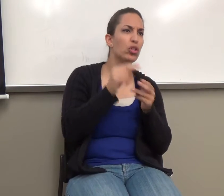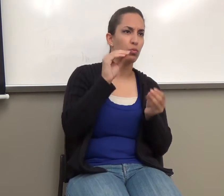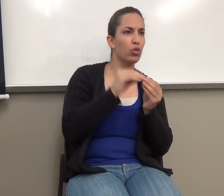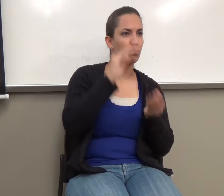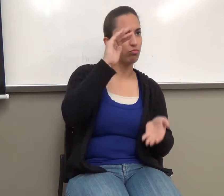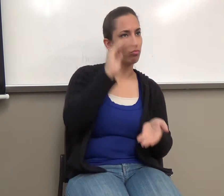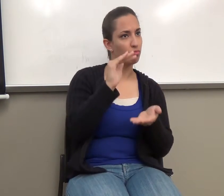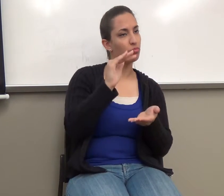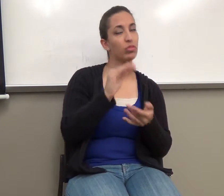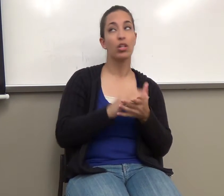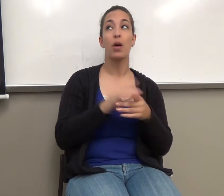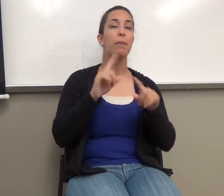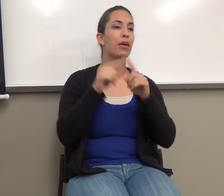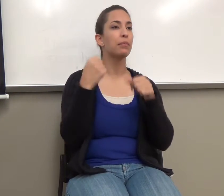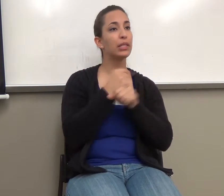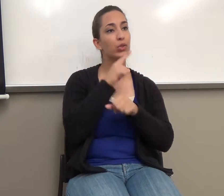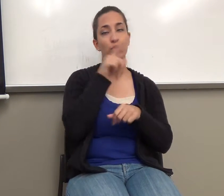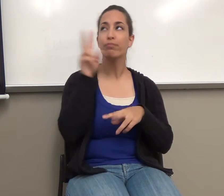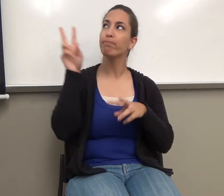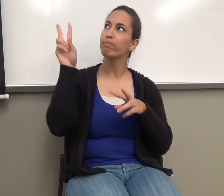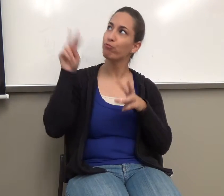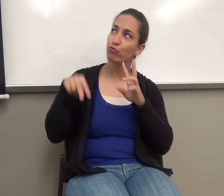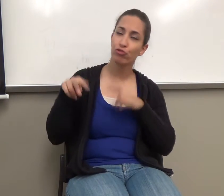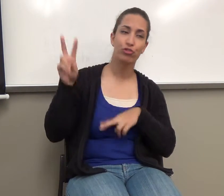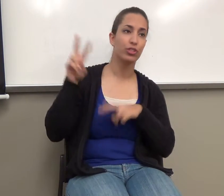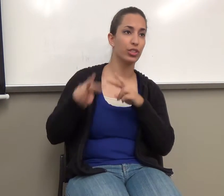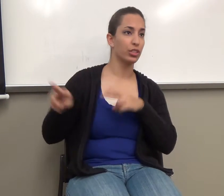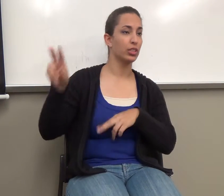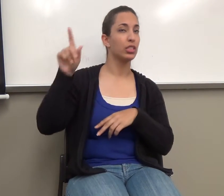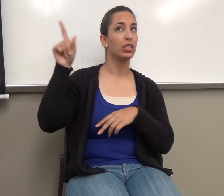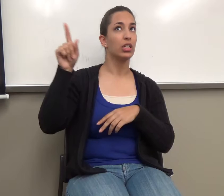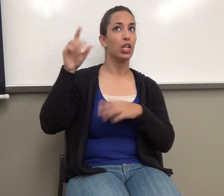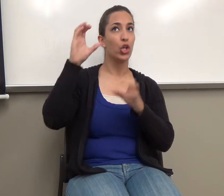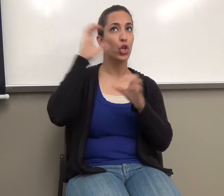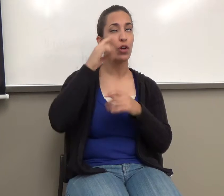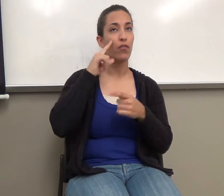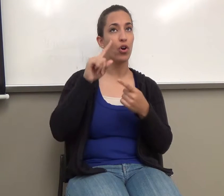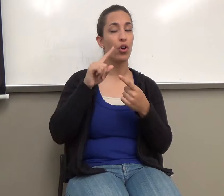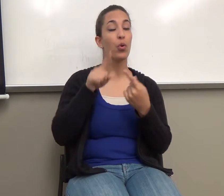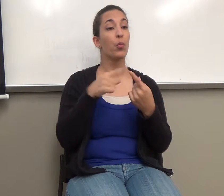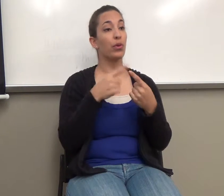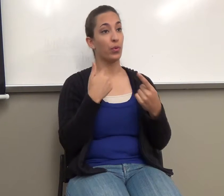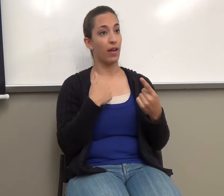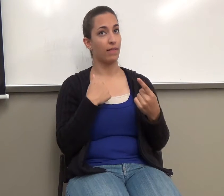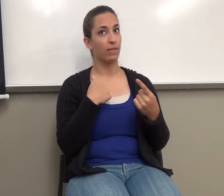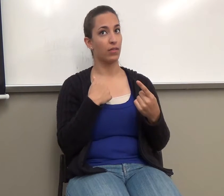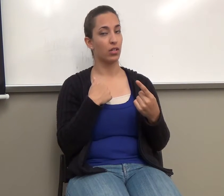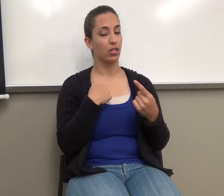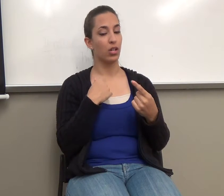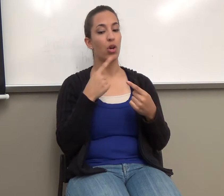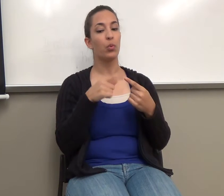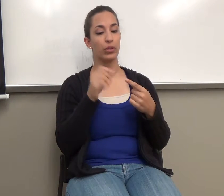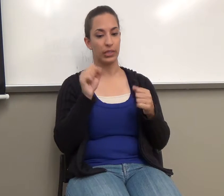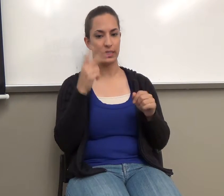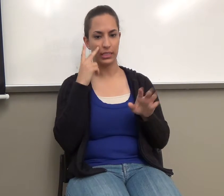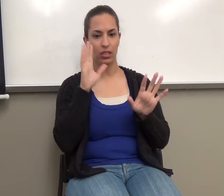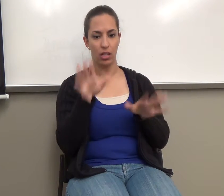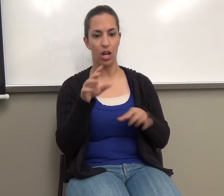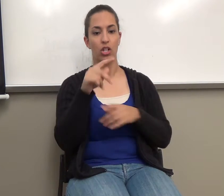then I want you to look for, once you have this, once you can see the copied sentence,